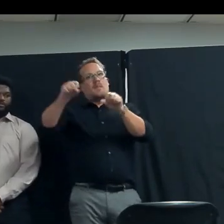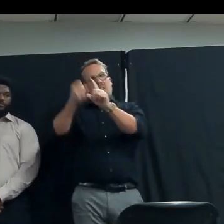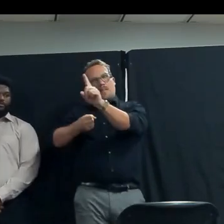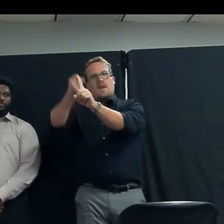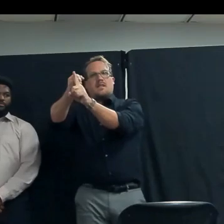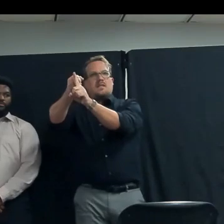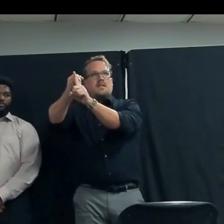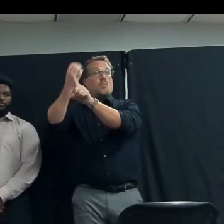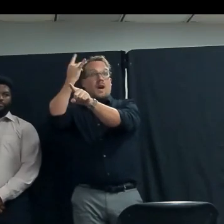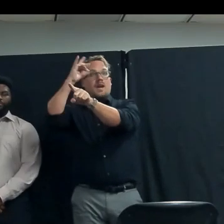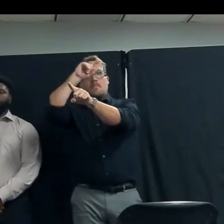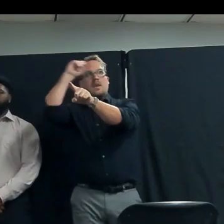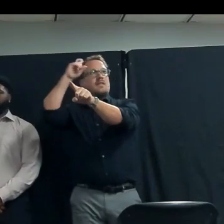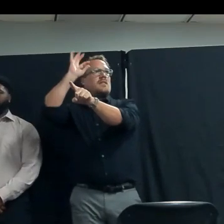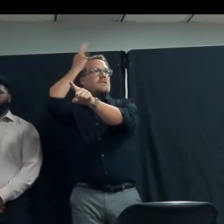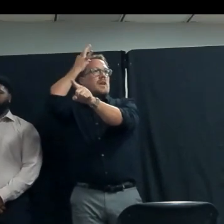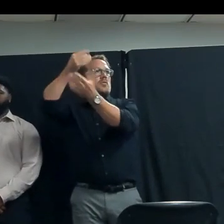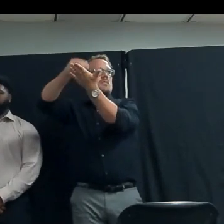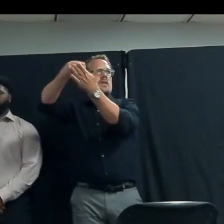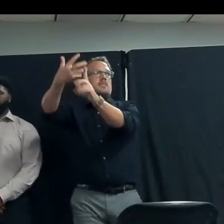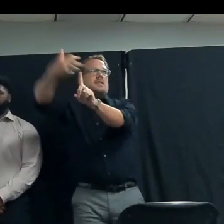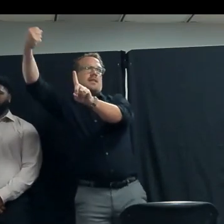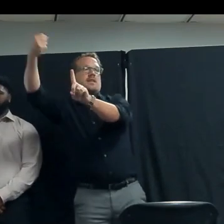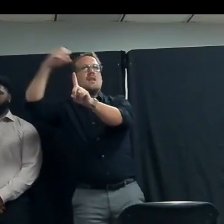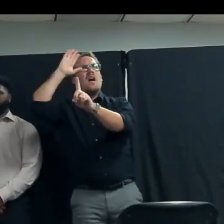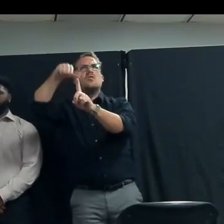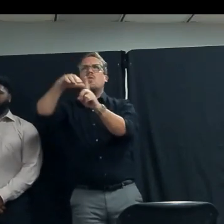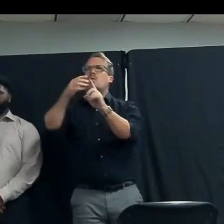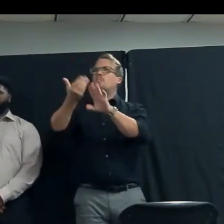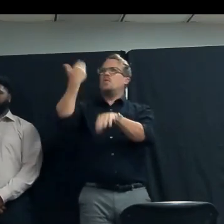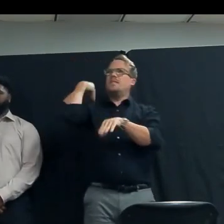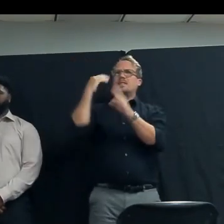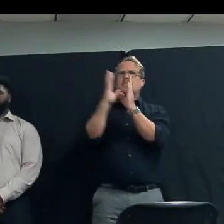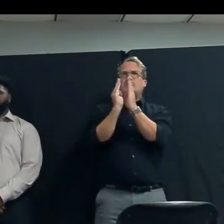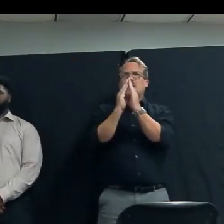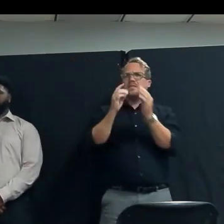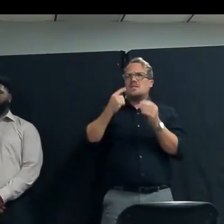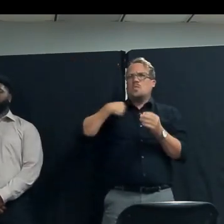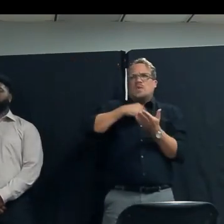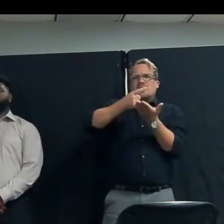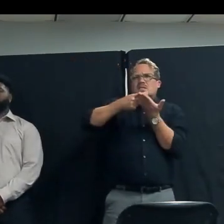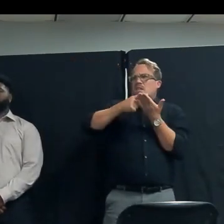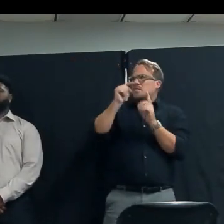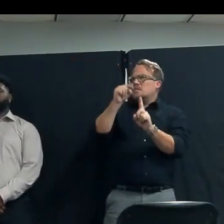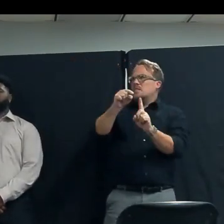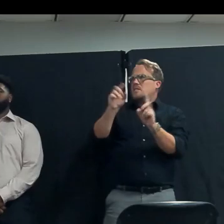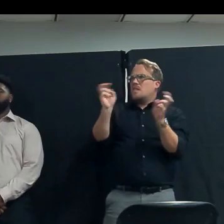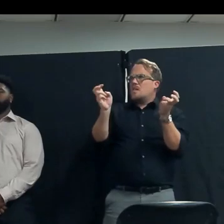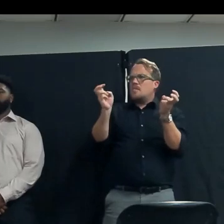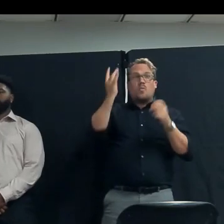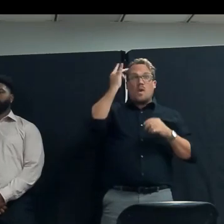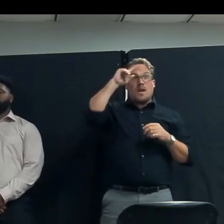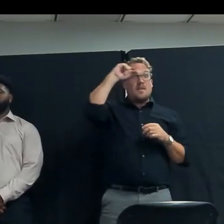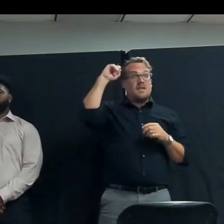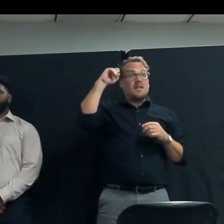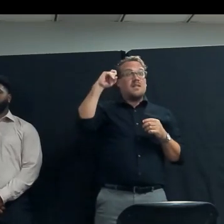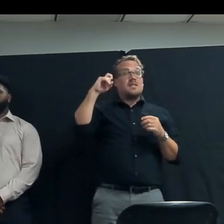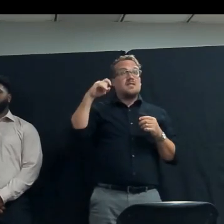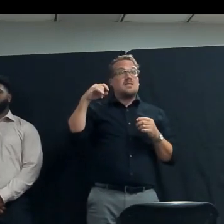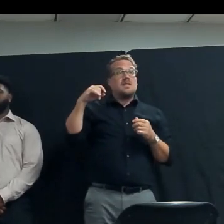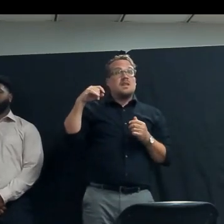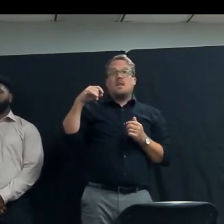funding. And I know in previous meetings, I've talked about this because there is